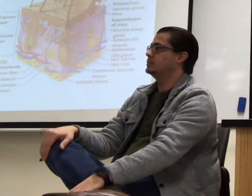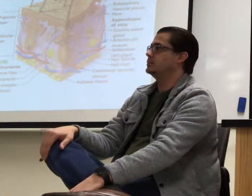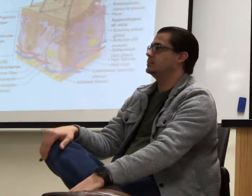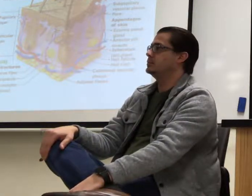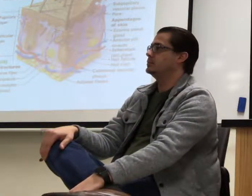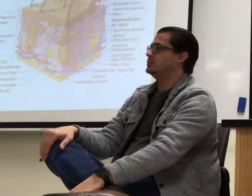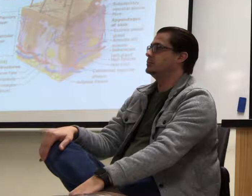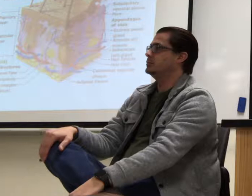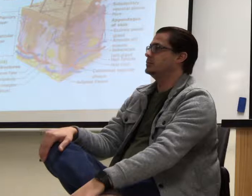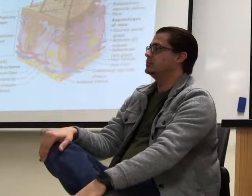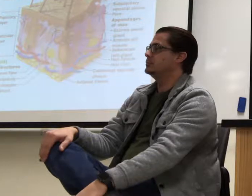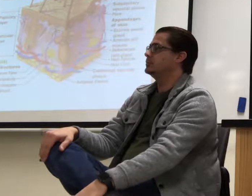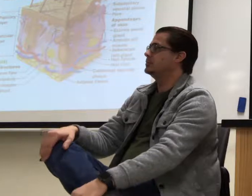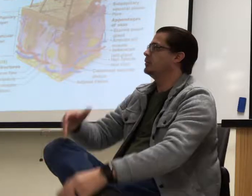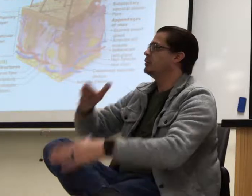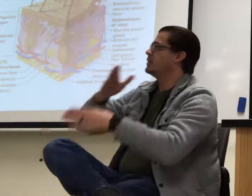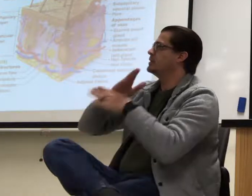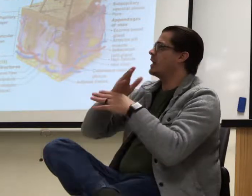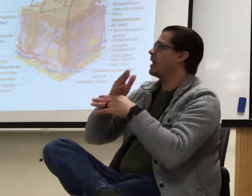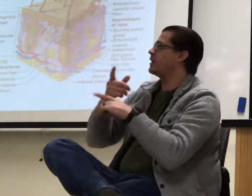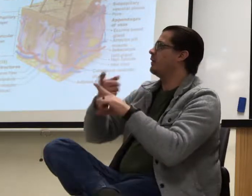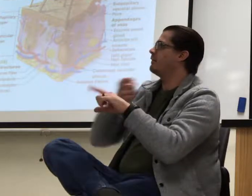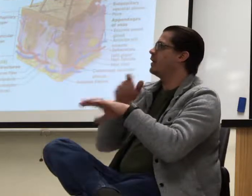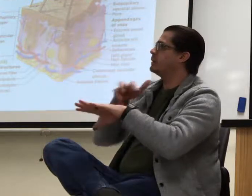I'll say against abrasion.